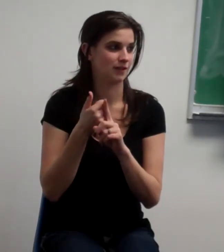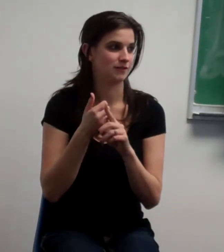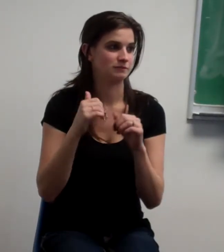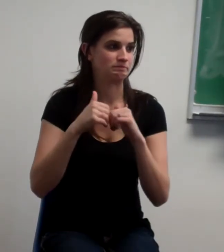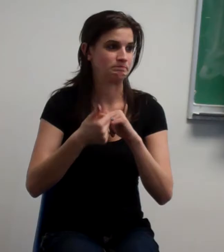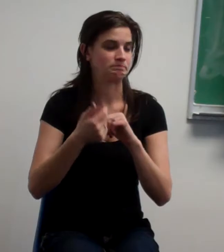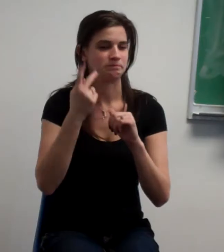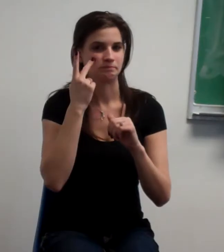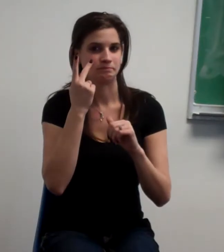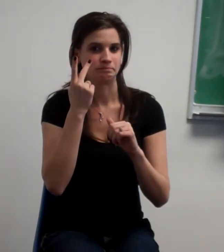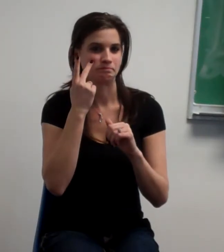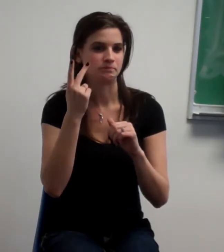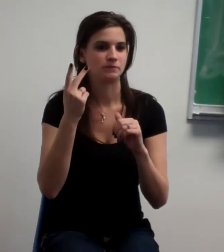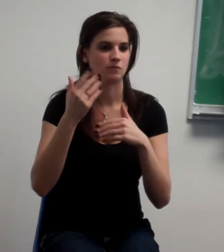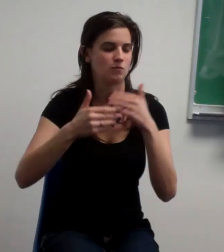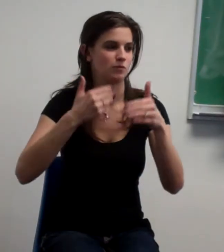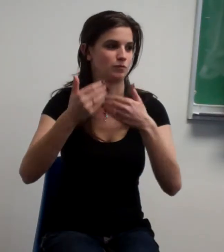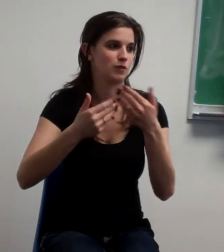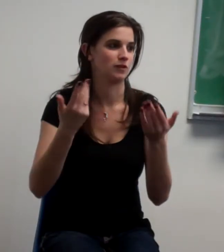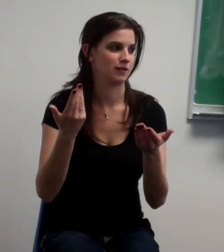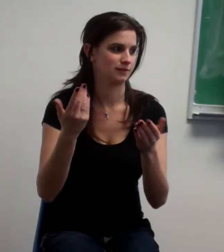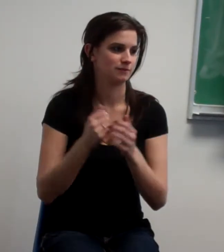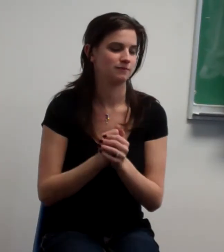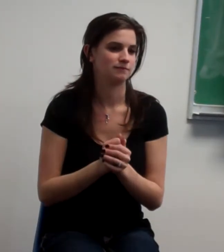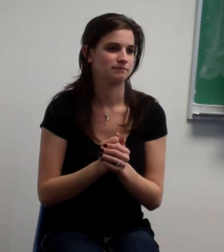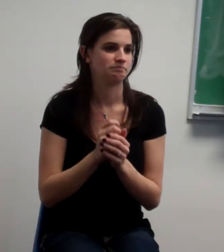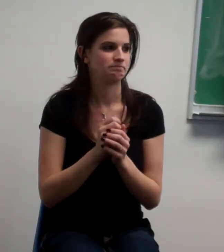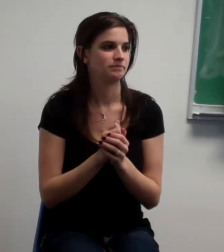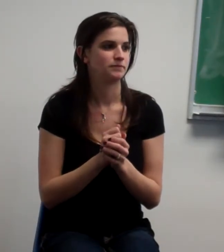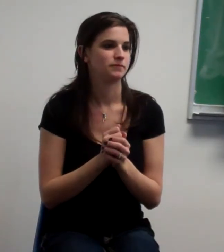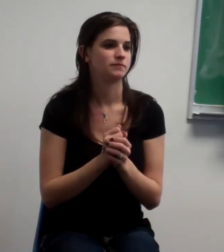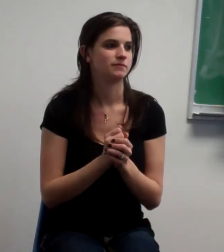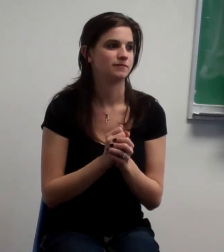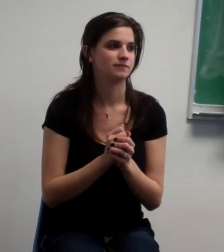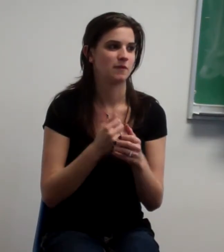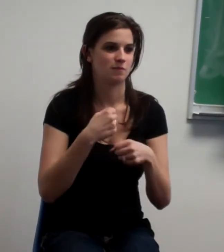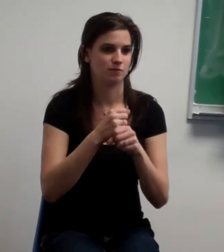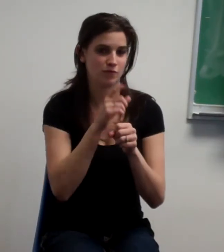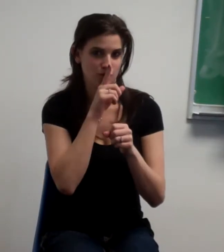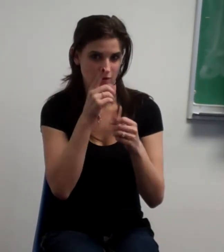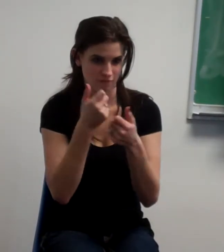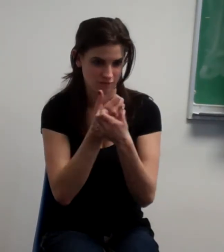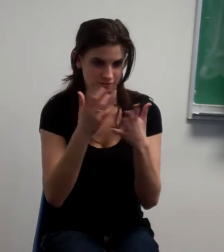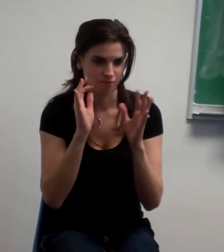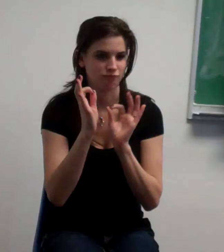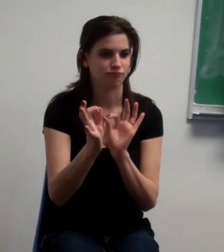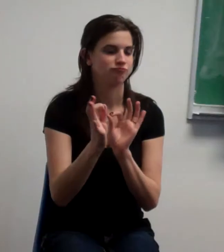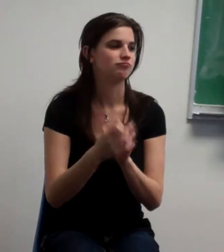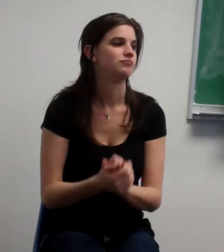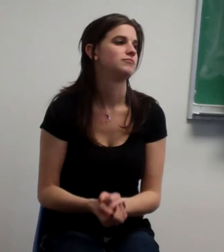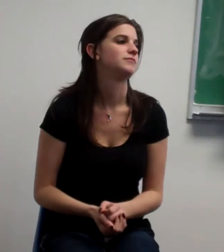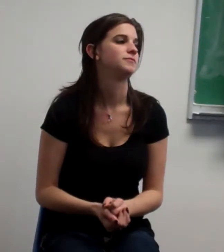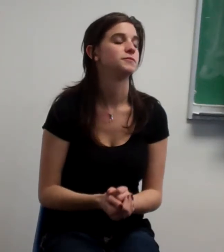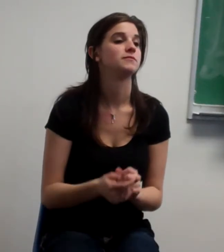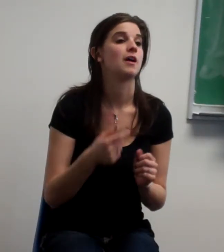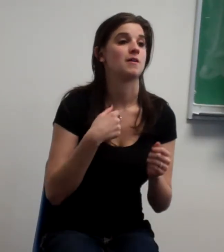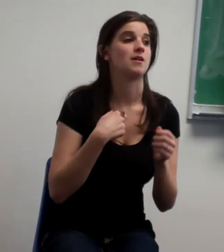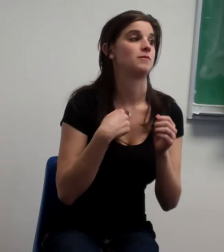and how effectively they're doing and that kind of thing. And make sure they're getting the words right. Okay. Someone mentioned